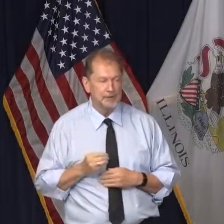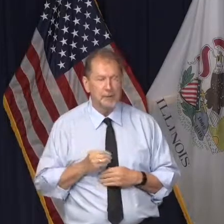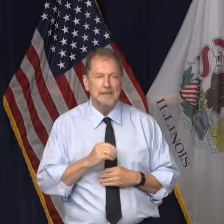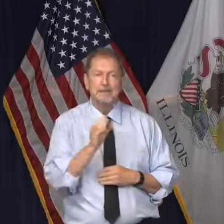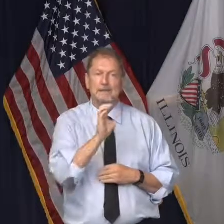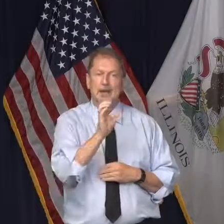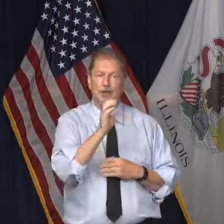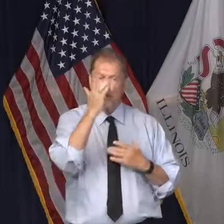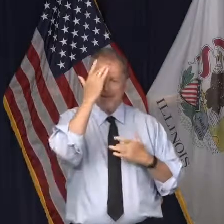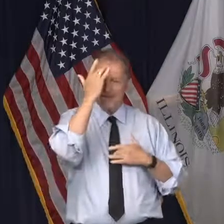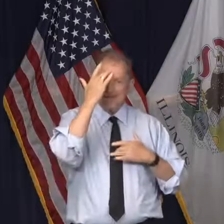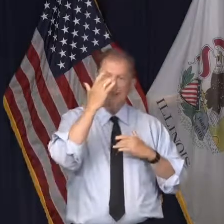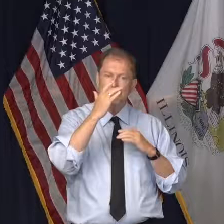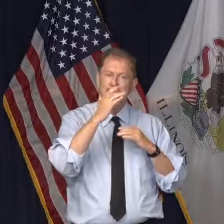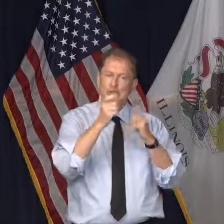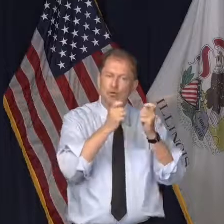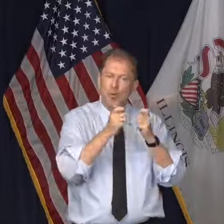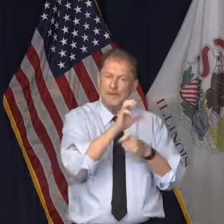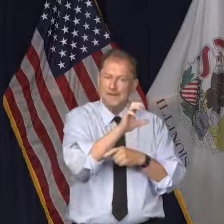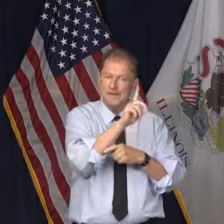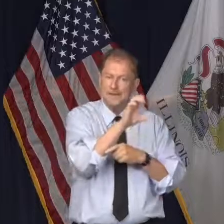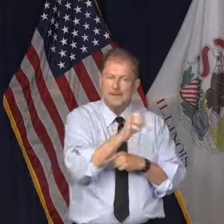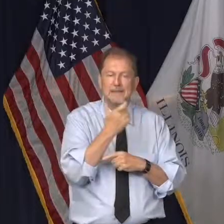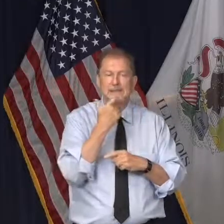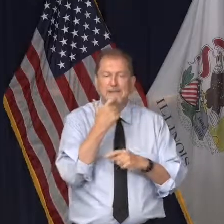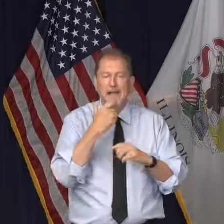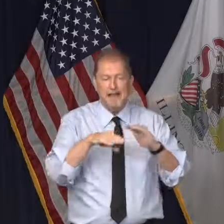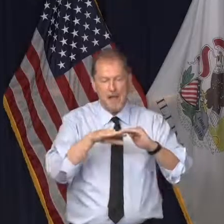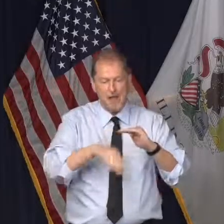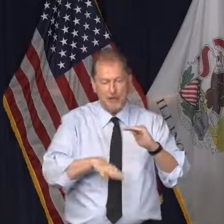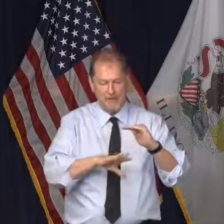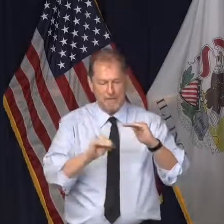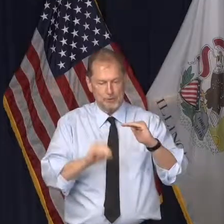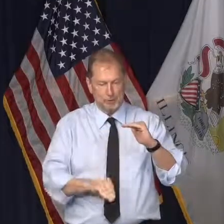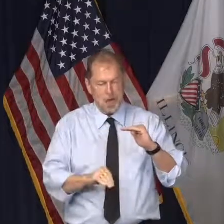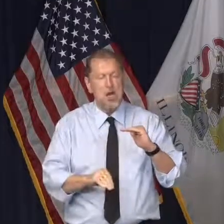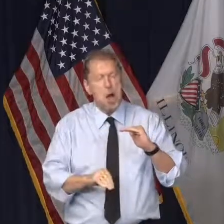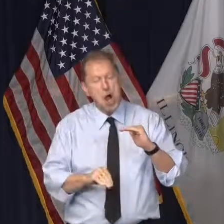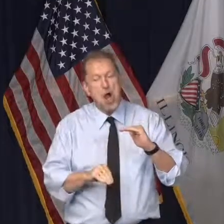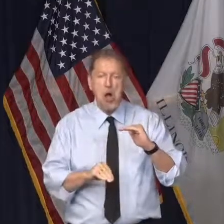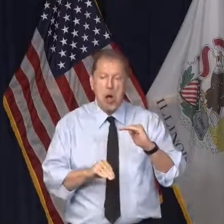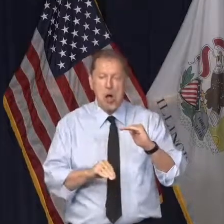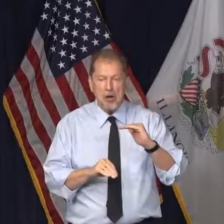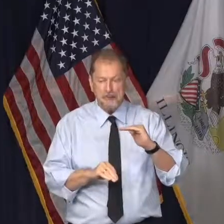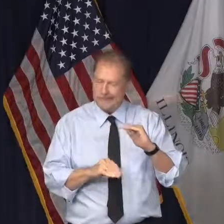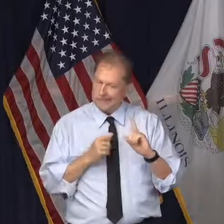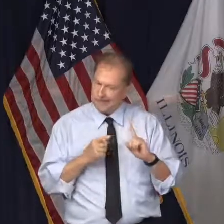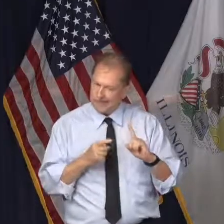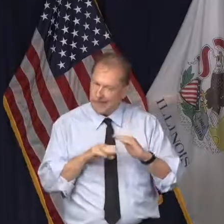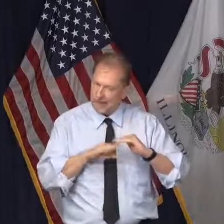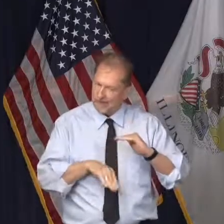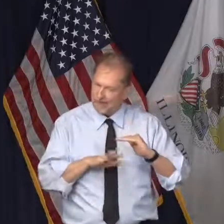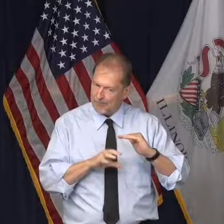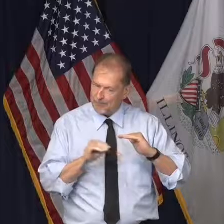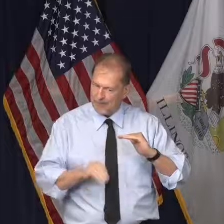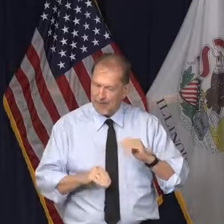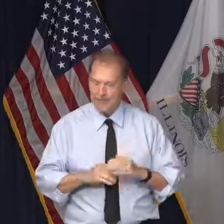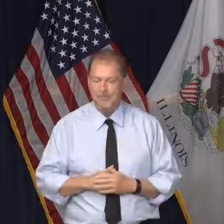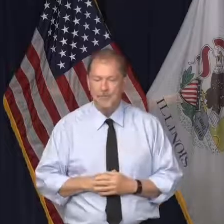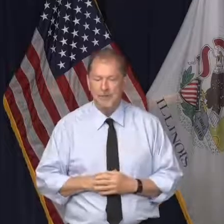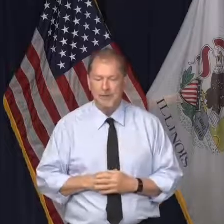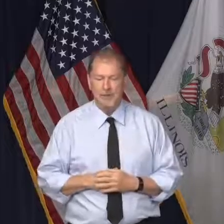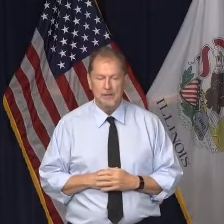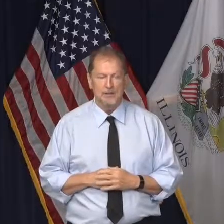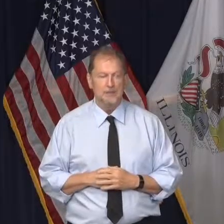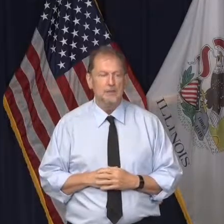CDC have said that below 5% is kind of something everybody should strive for. But with regard